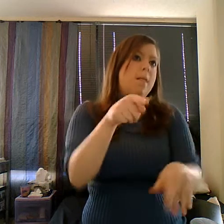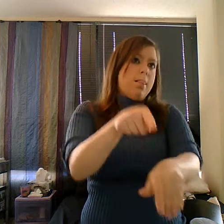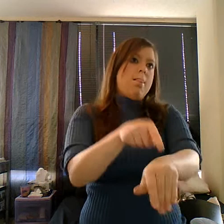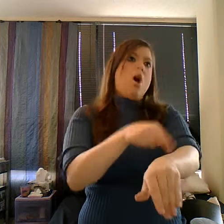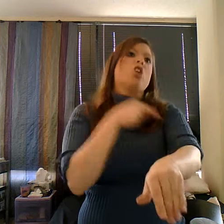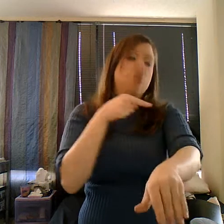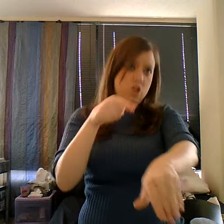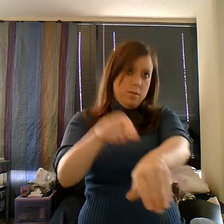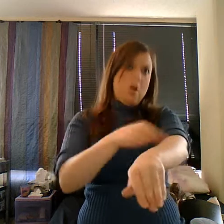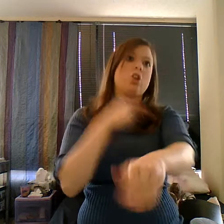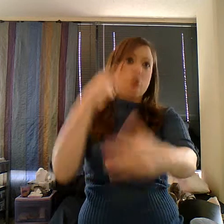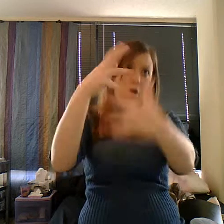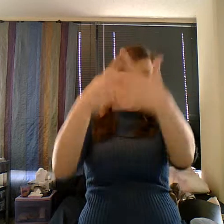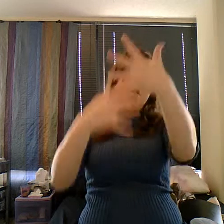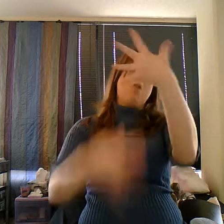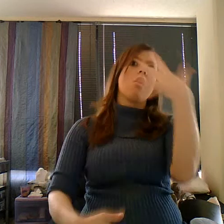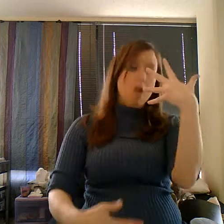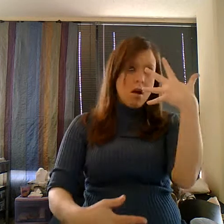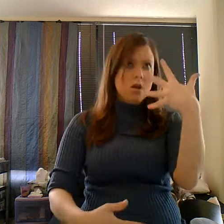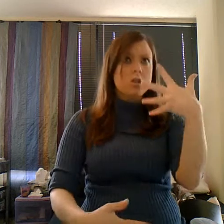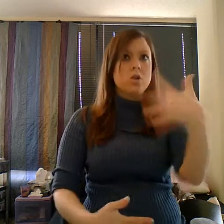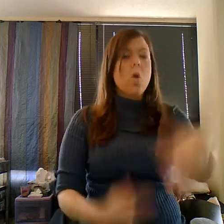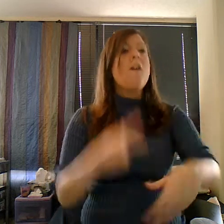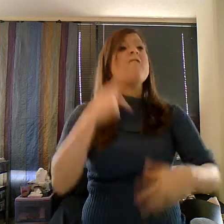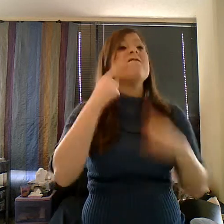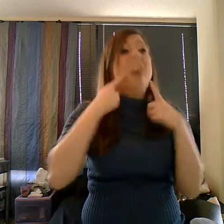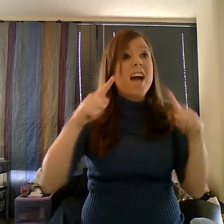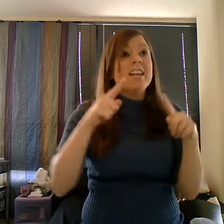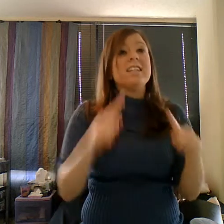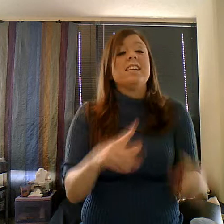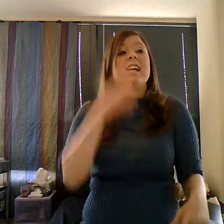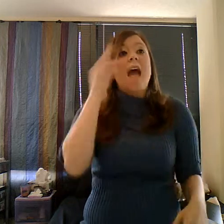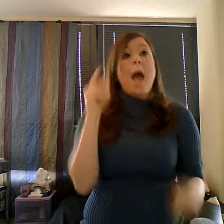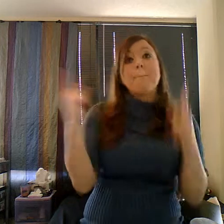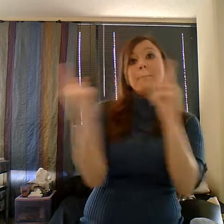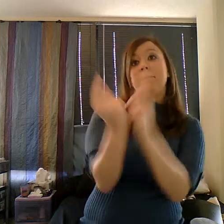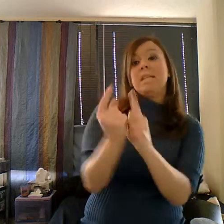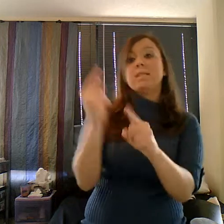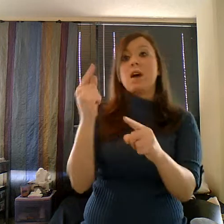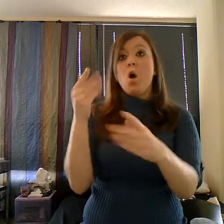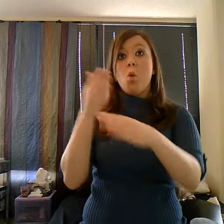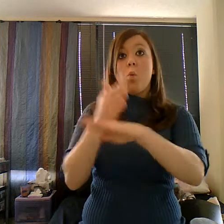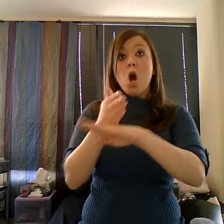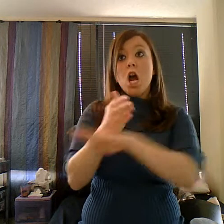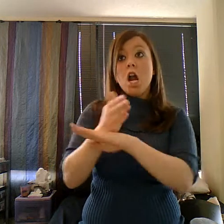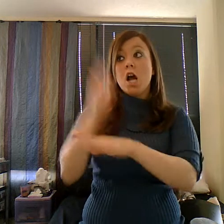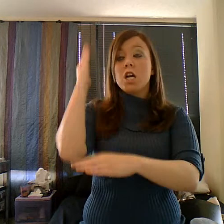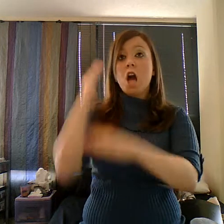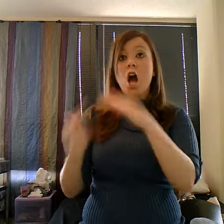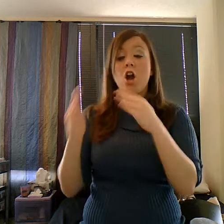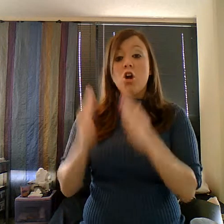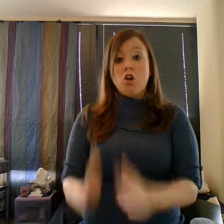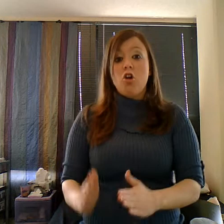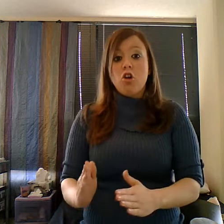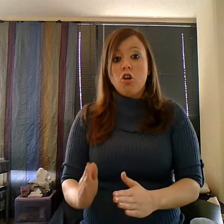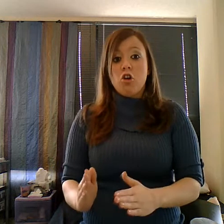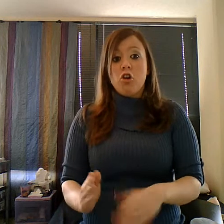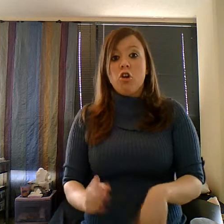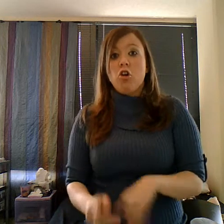eating?" And the cat said, "I ate the gruel and the pot and the old woman too. Skelinkin lots, got hot and tight, 5 birds